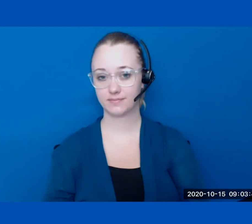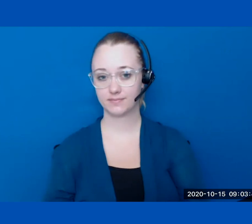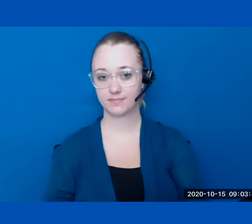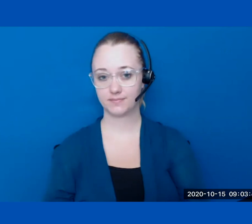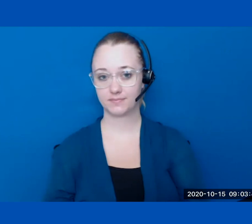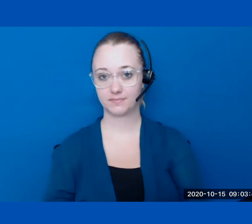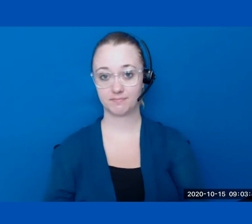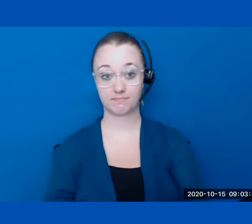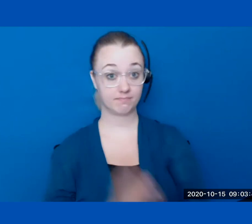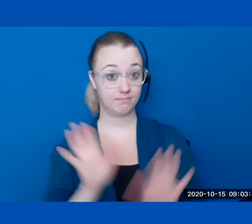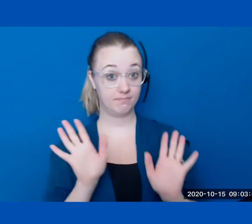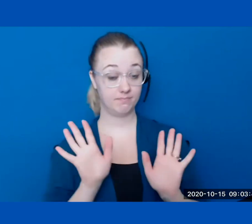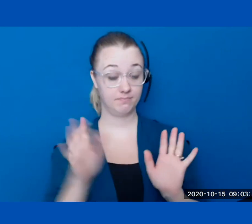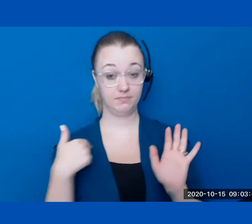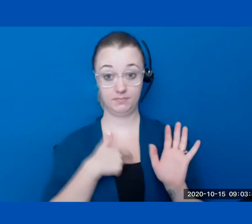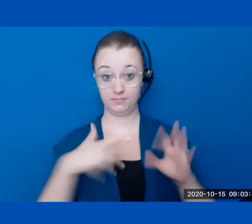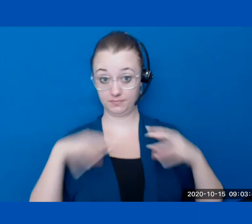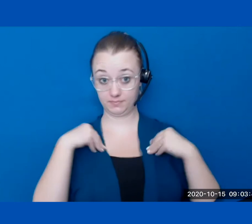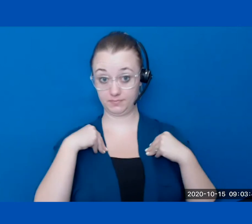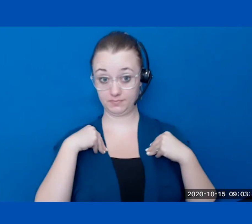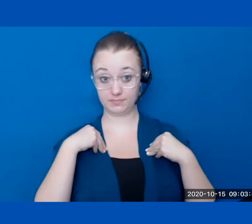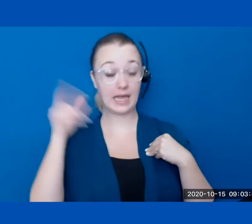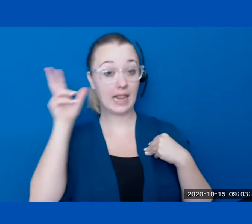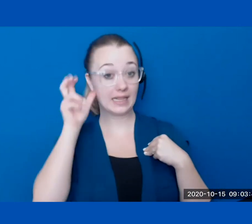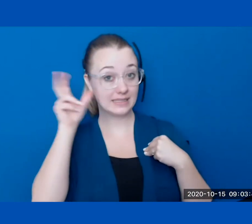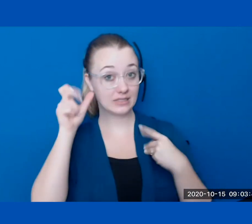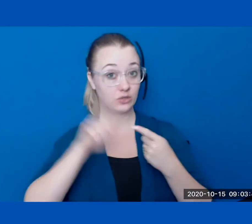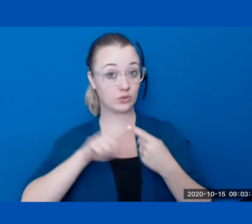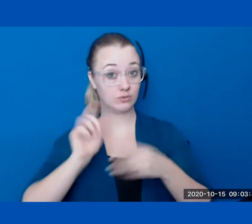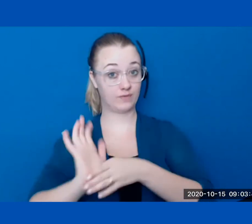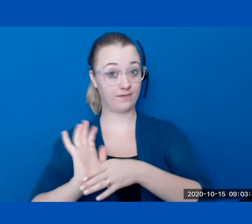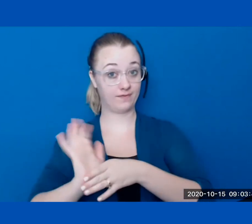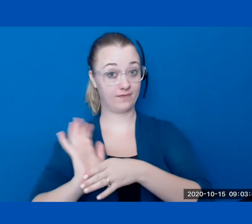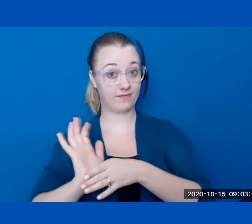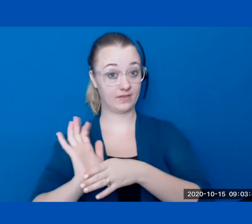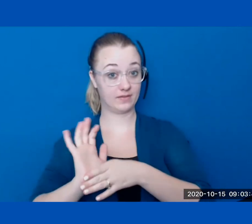So are we okay with listening to the film? I am. I like it.